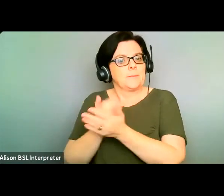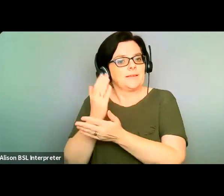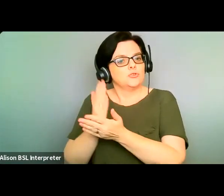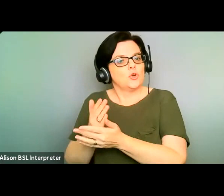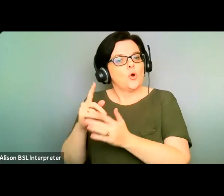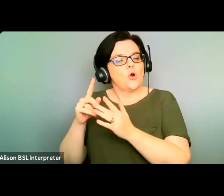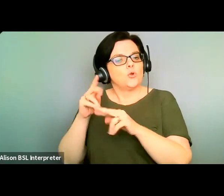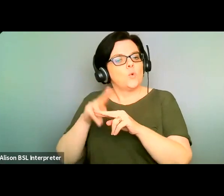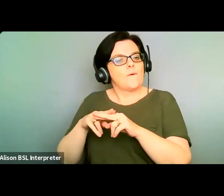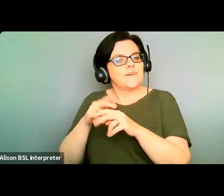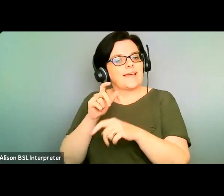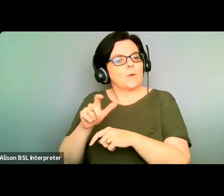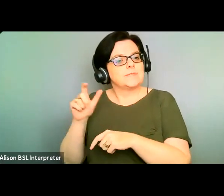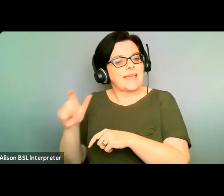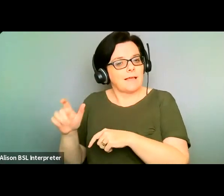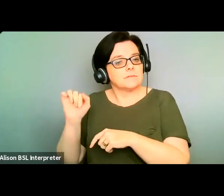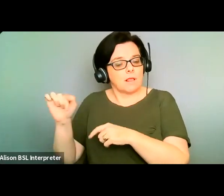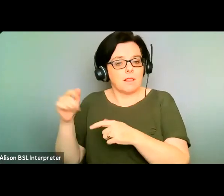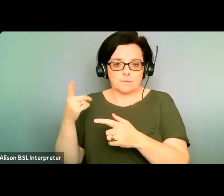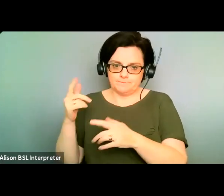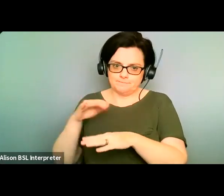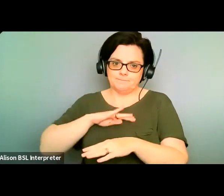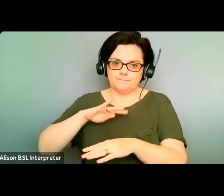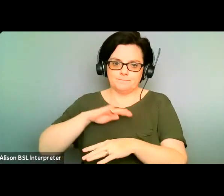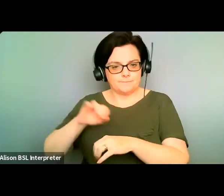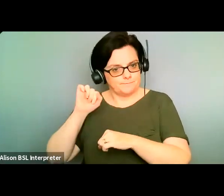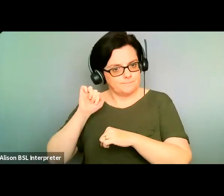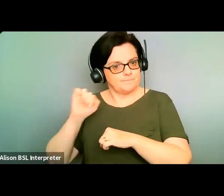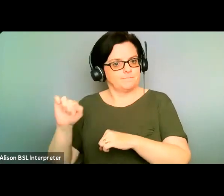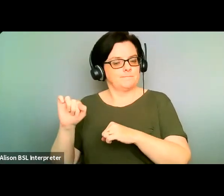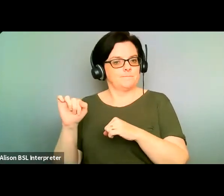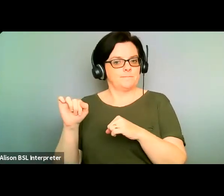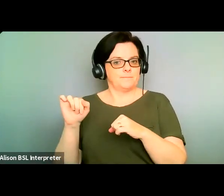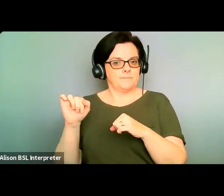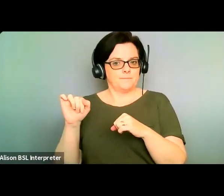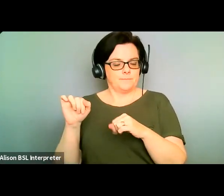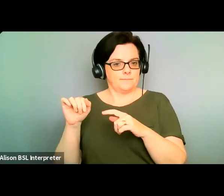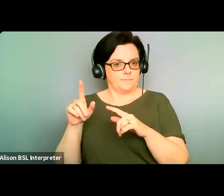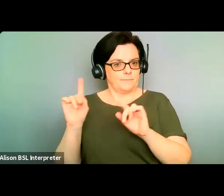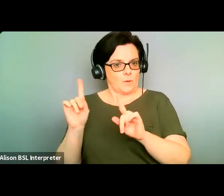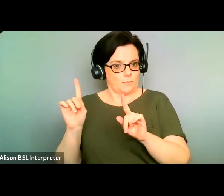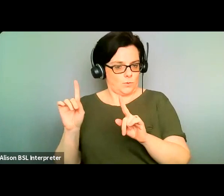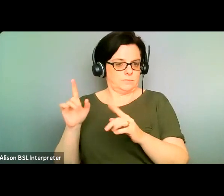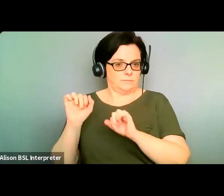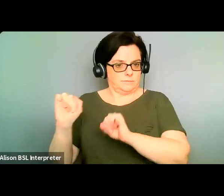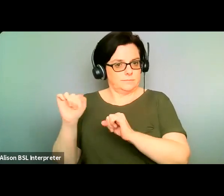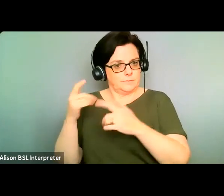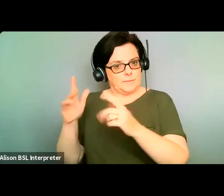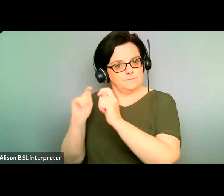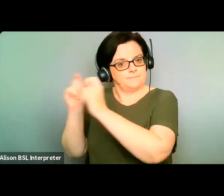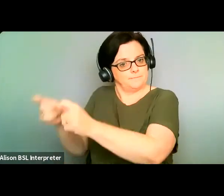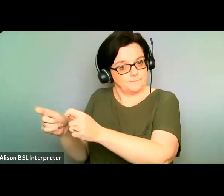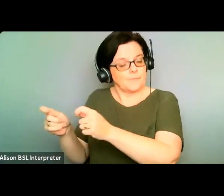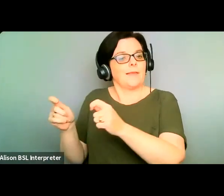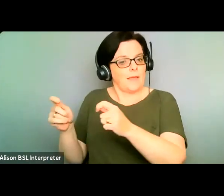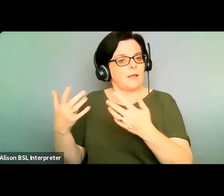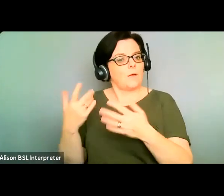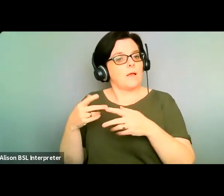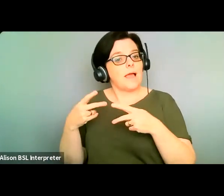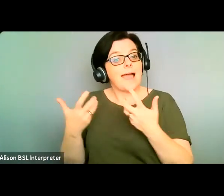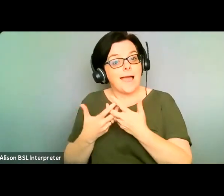all the findings in there, and it's done in a co-produced way, and we have a